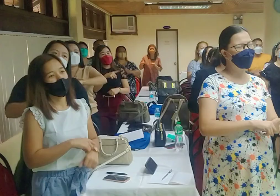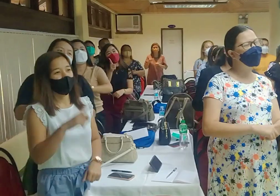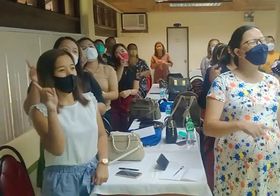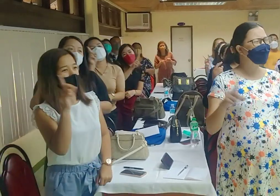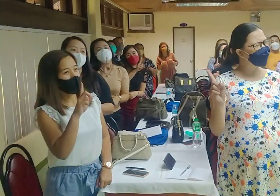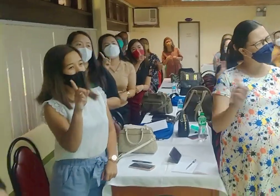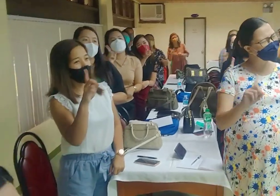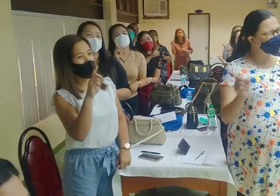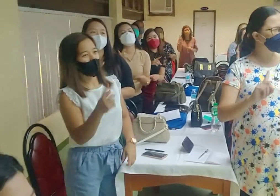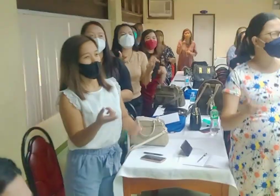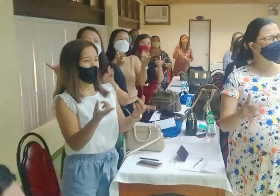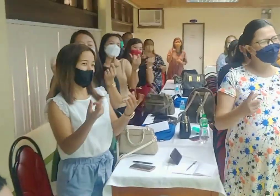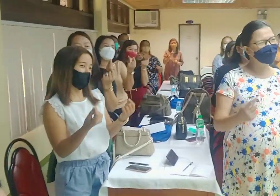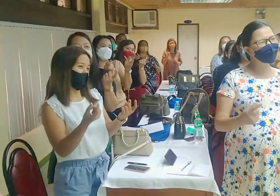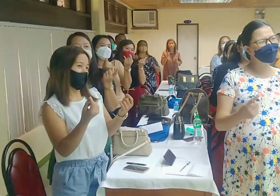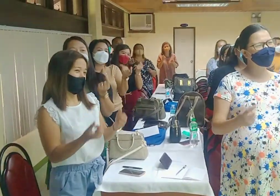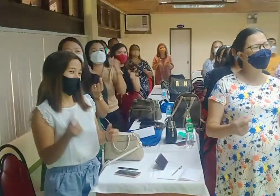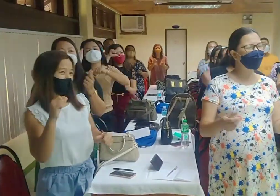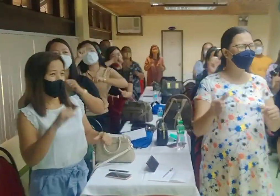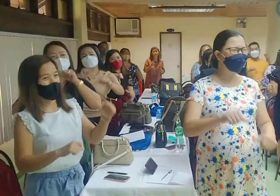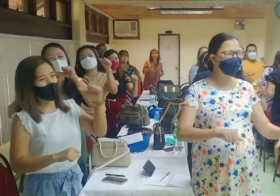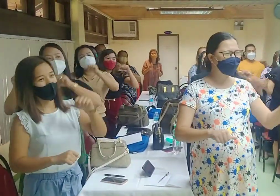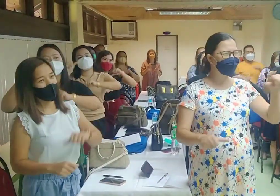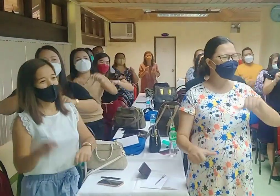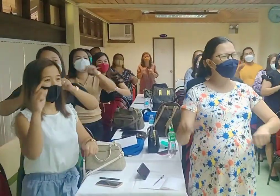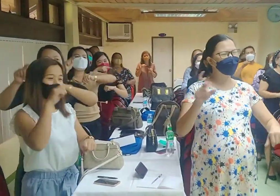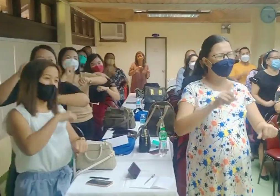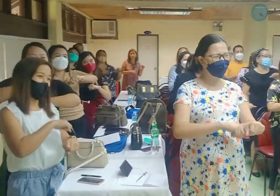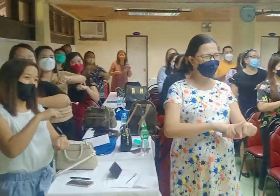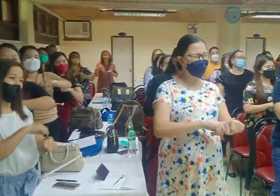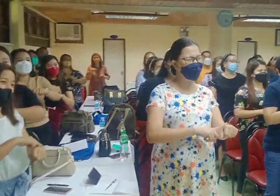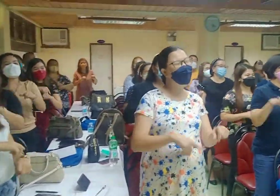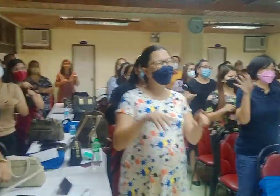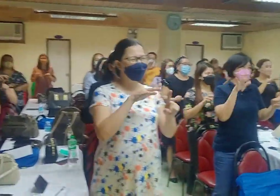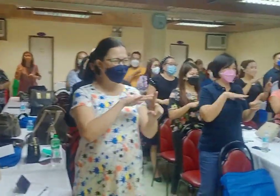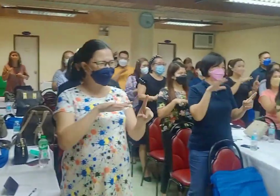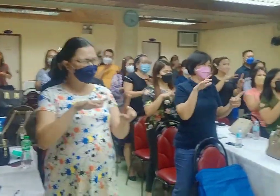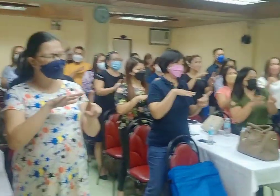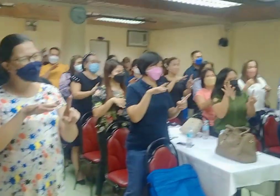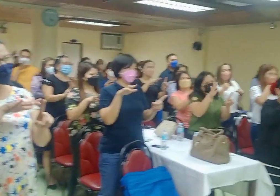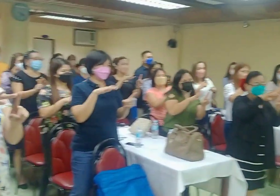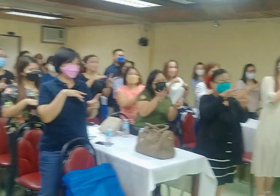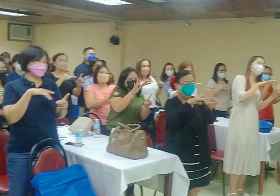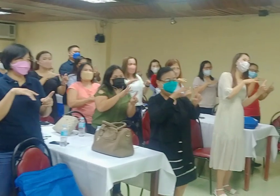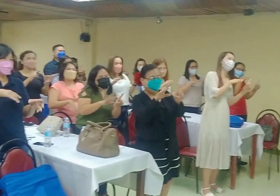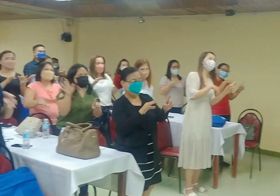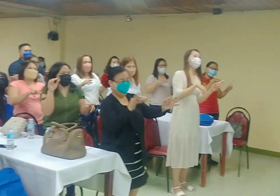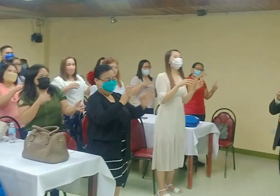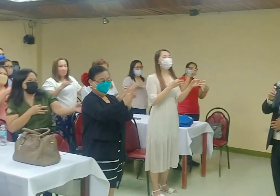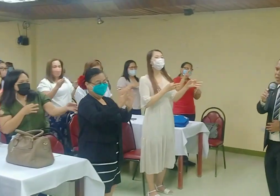time. What do we do during science time? We observe,